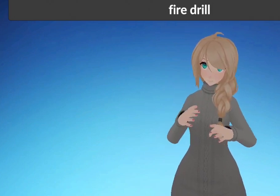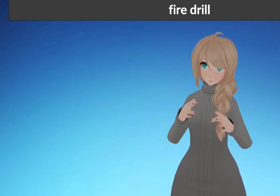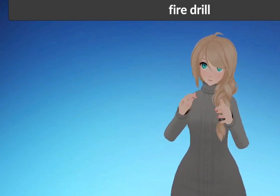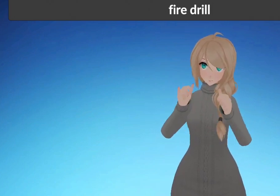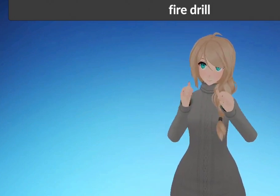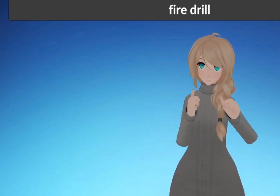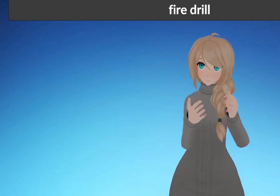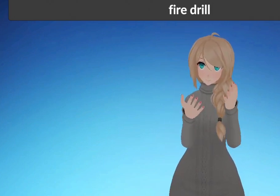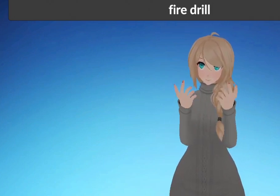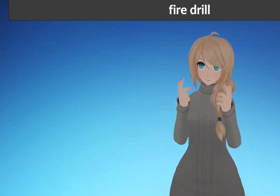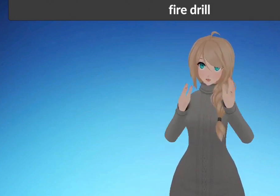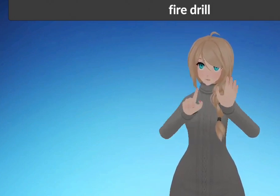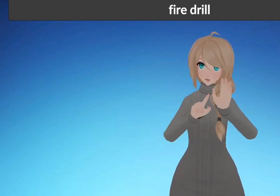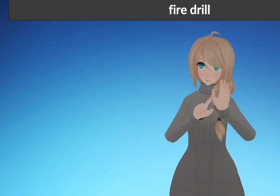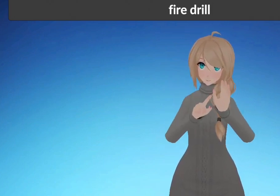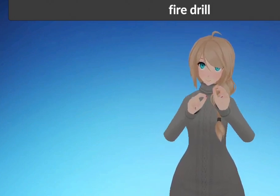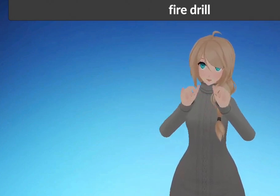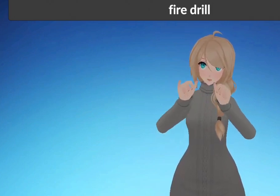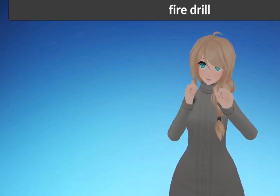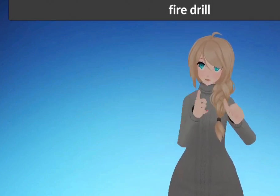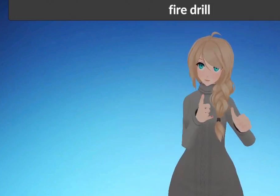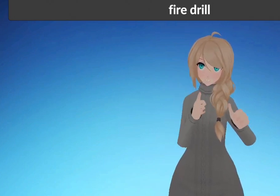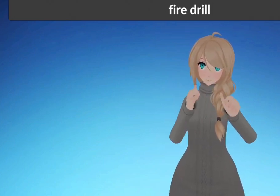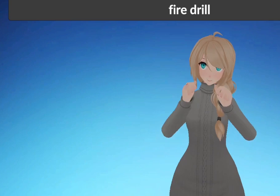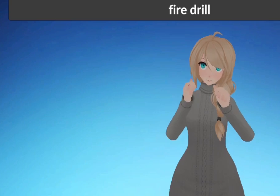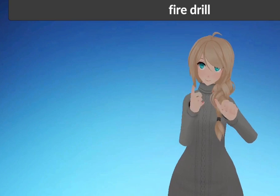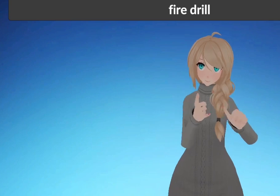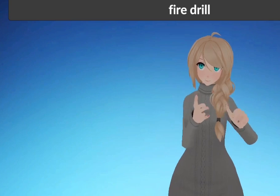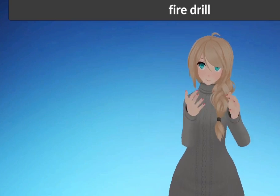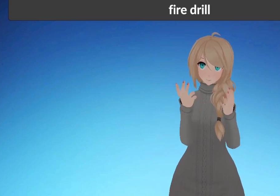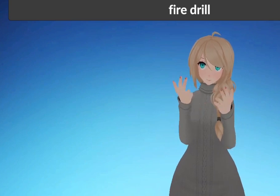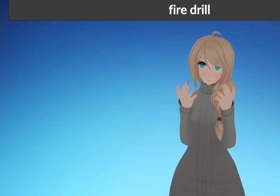so fire alarm. How good that's